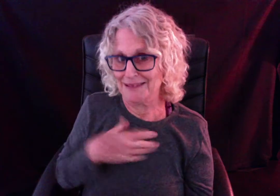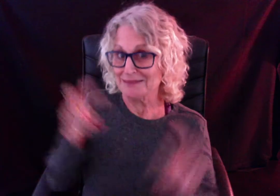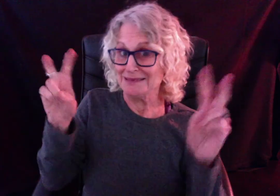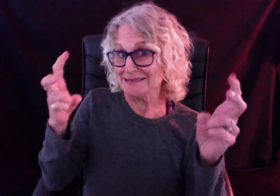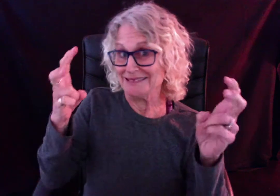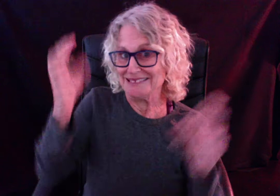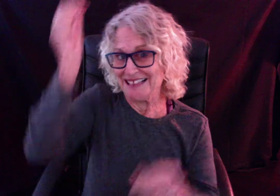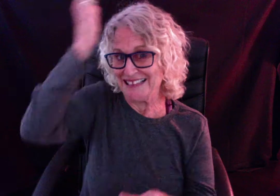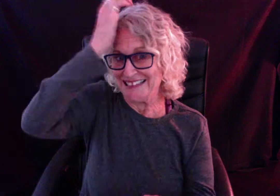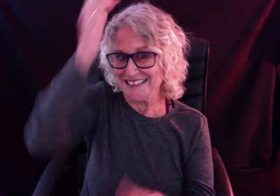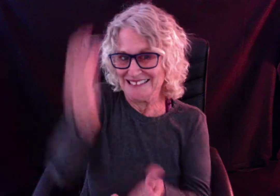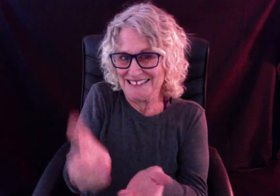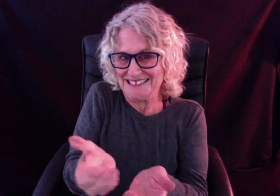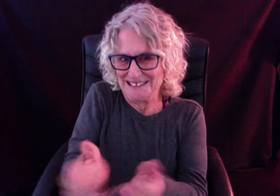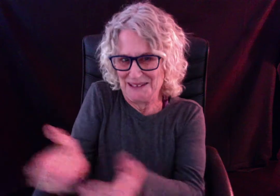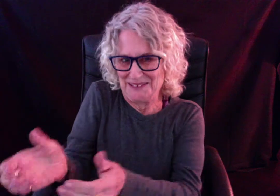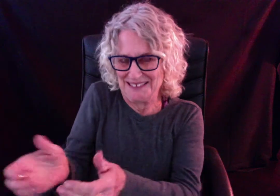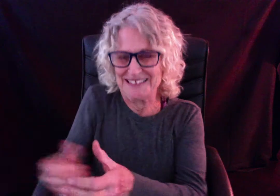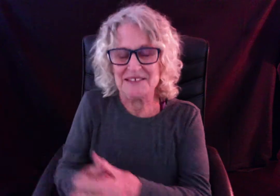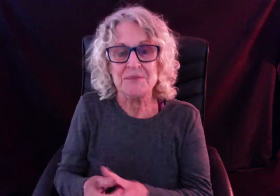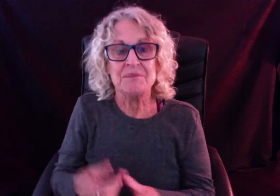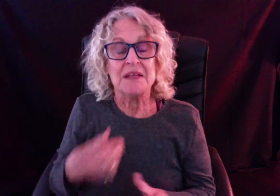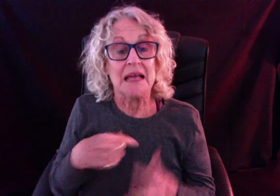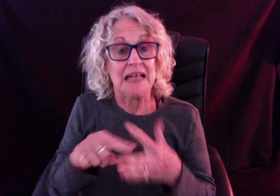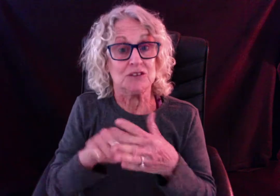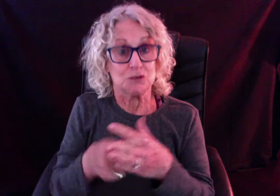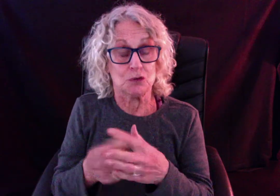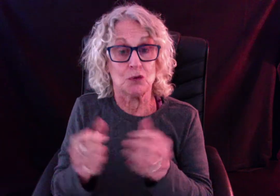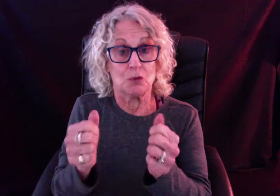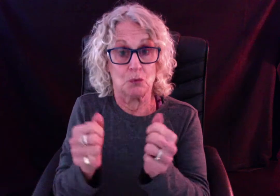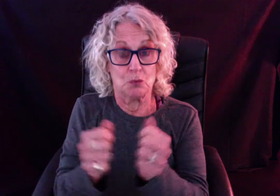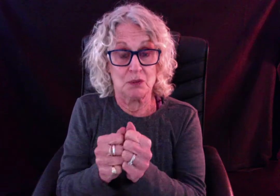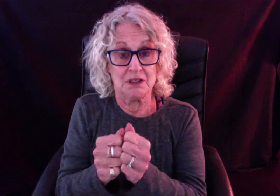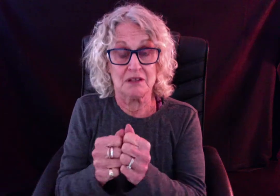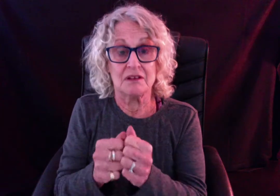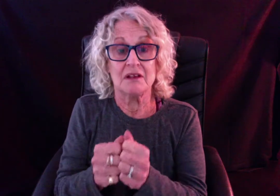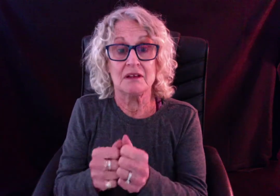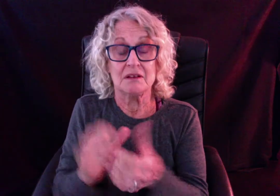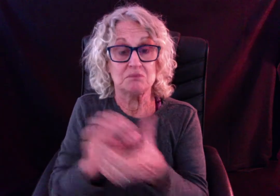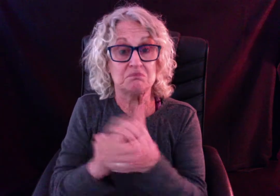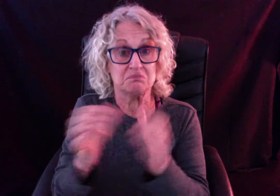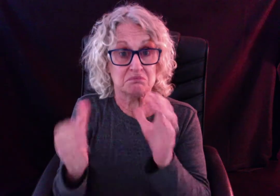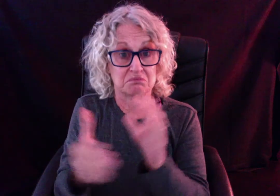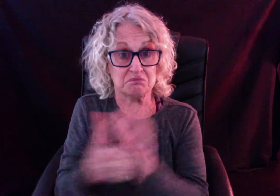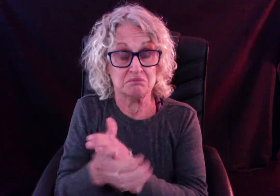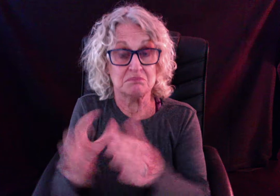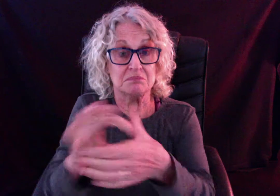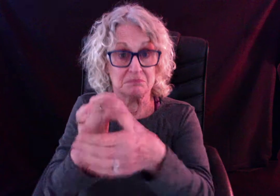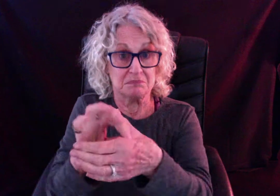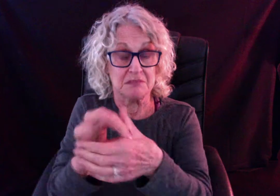cups. I start with the ground beef. You can use